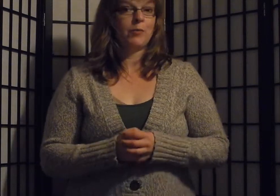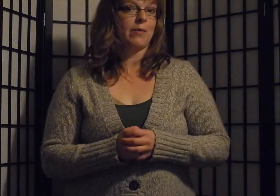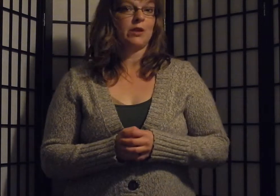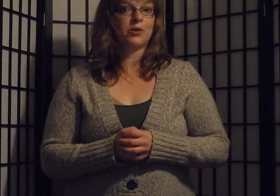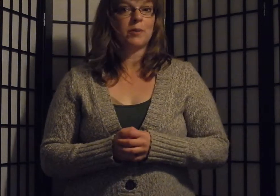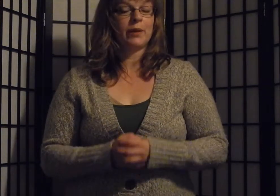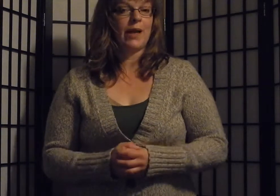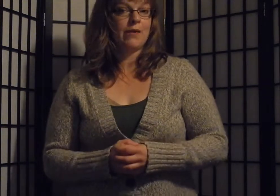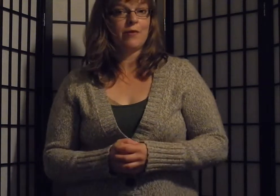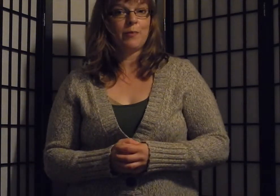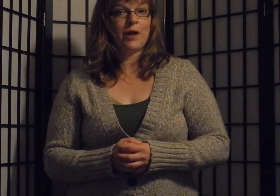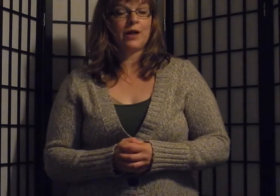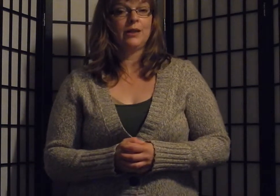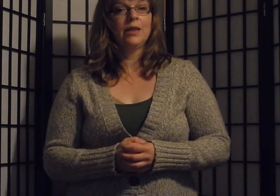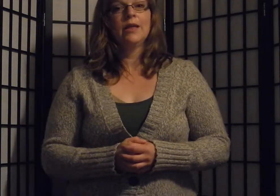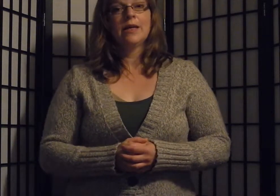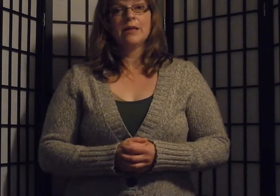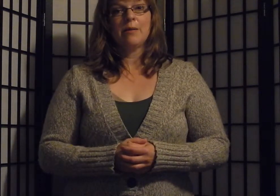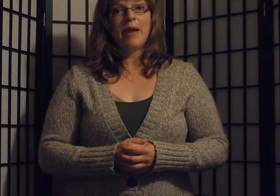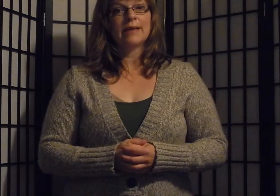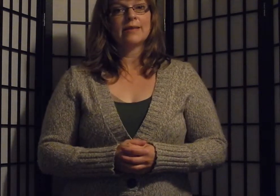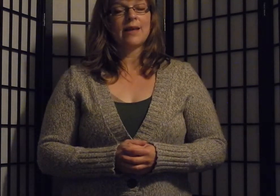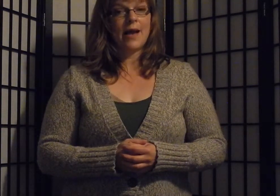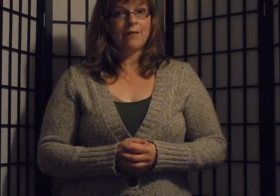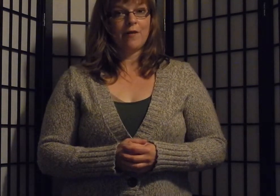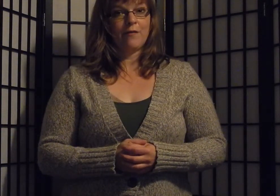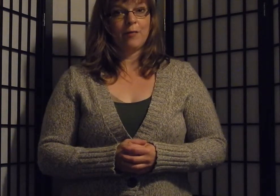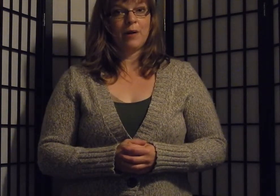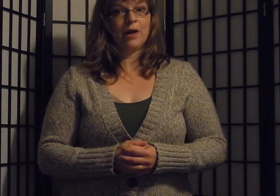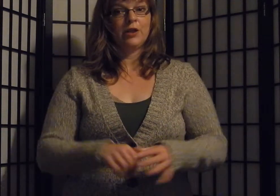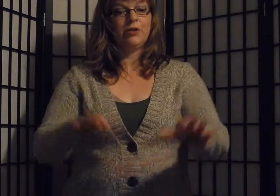probably enjoy playing football. To make the sign for football,